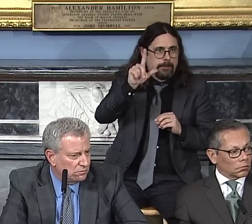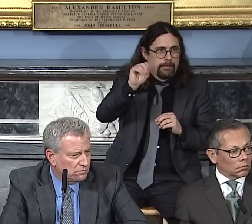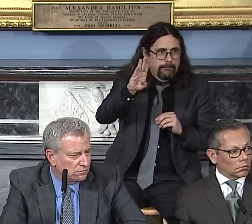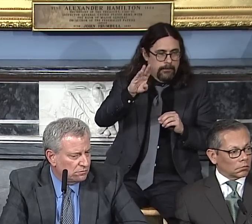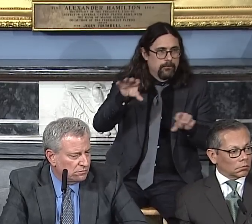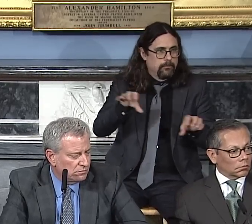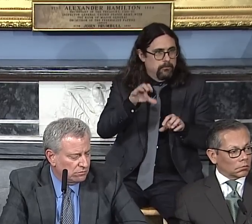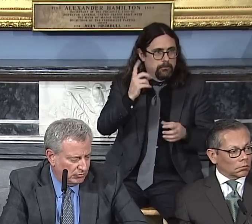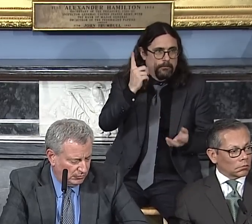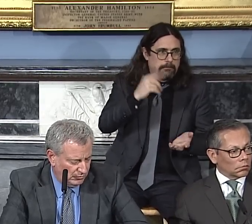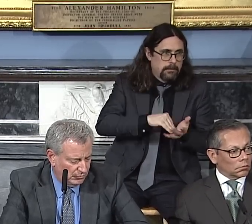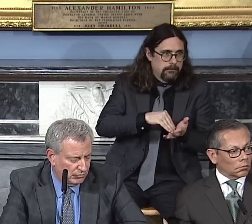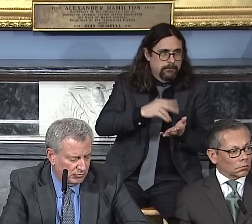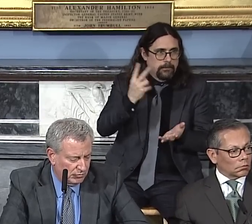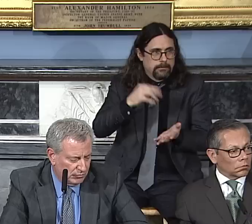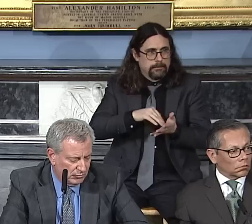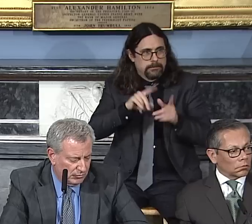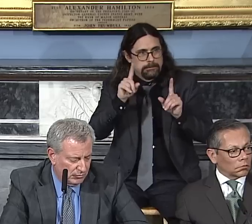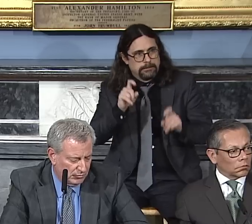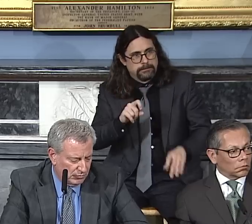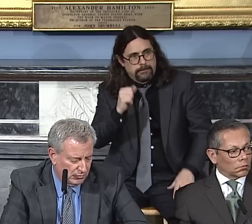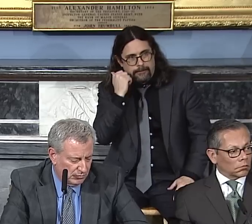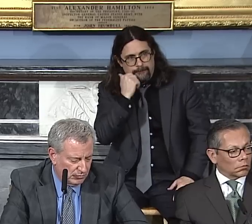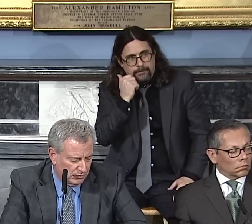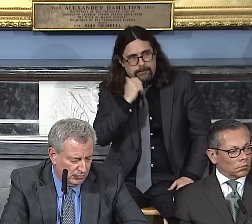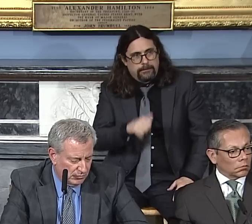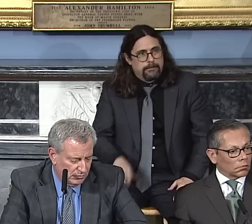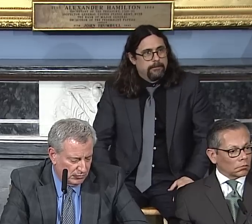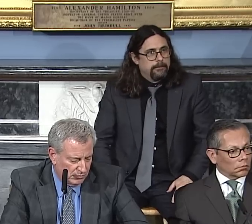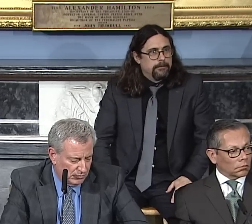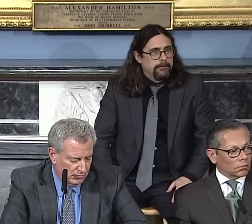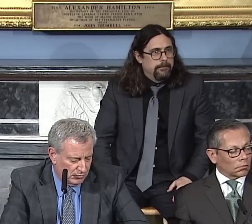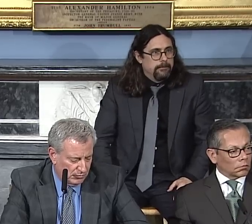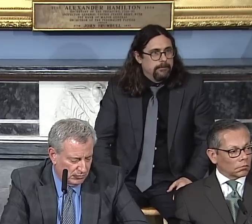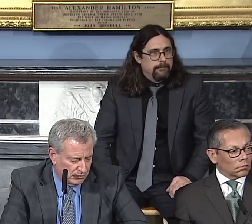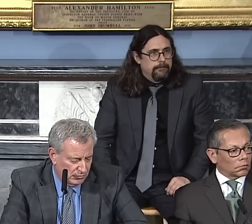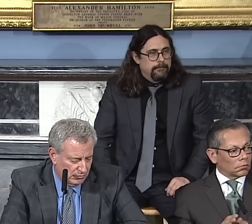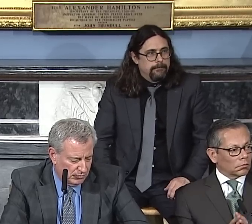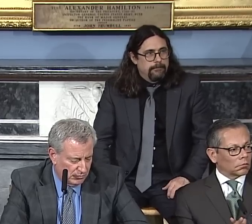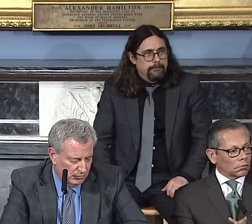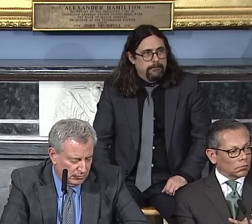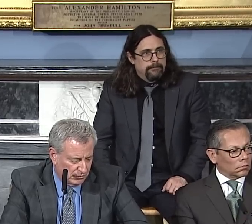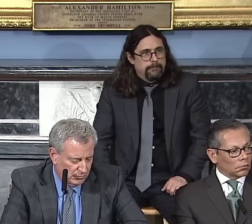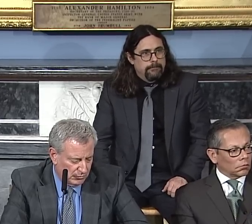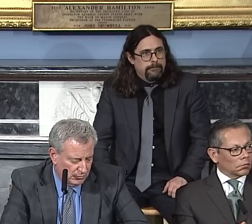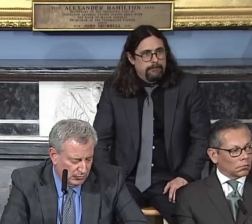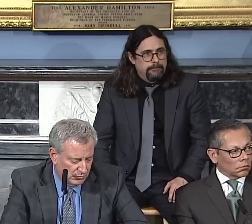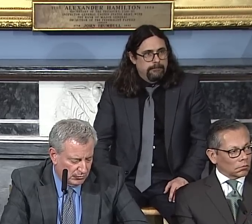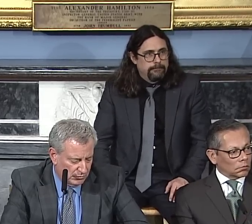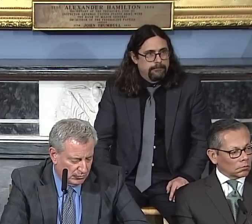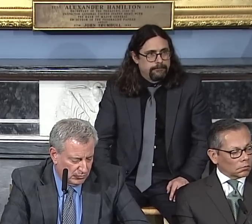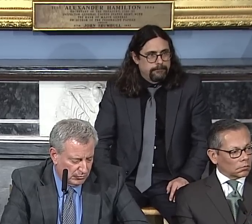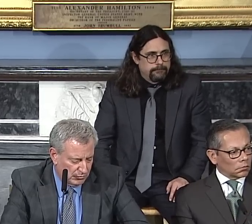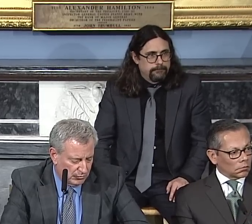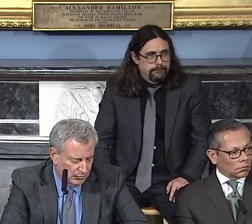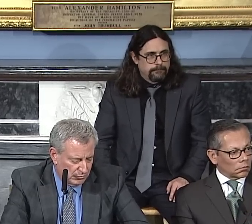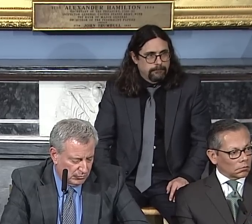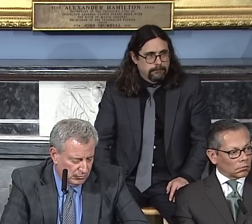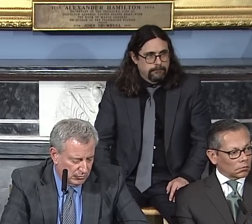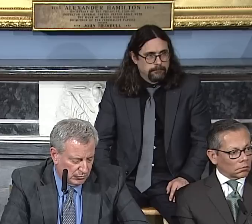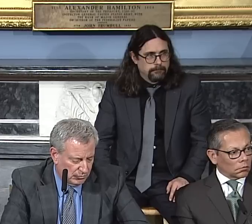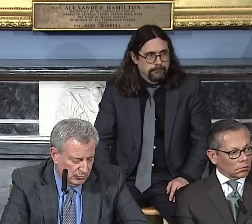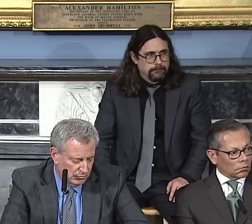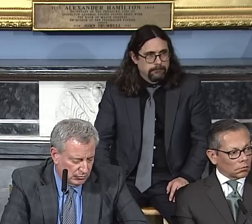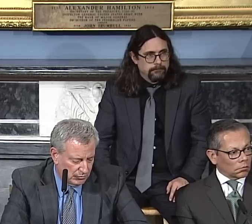in the council. Brad Lander and Richie Torres are sort of forwarding a proposal in which you would order the NYPD